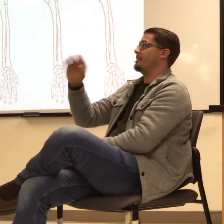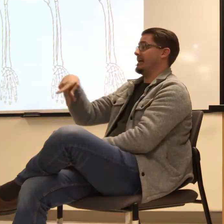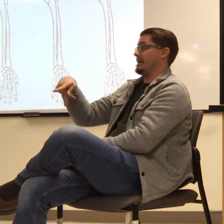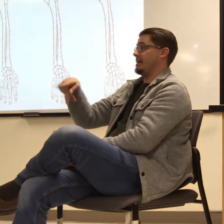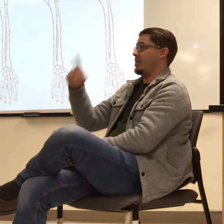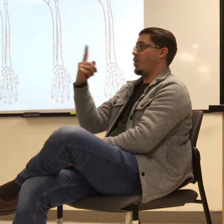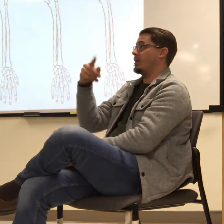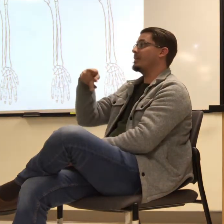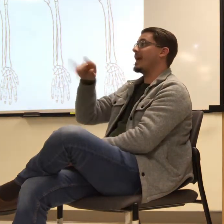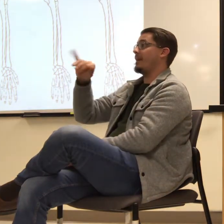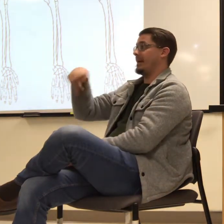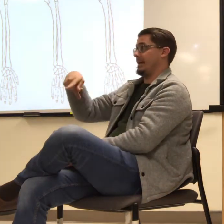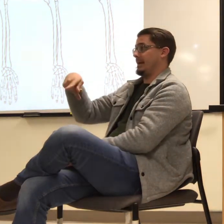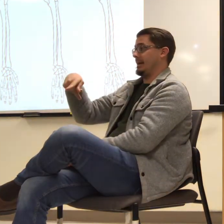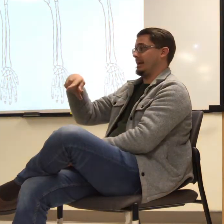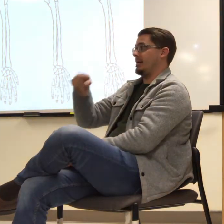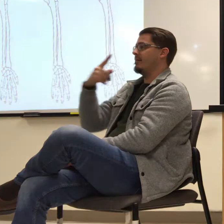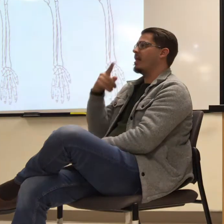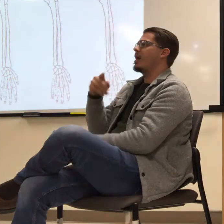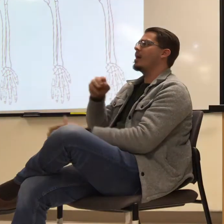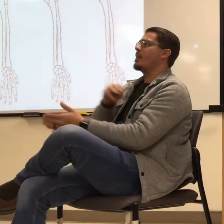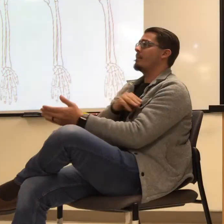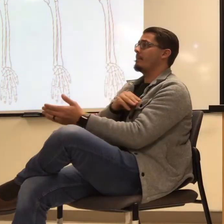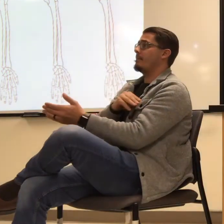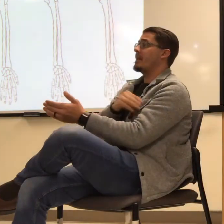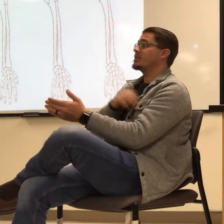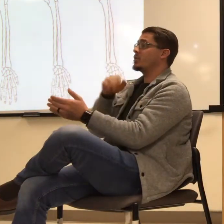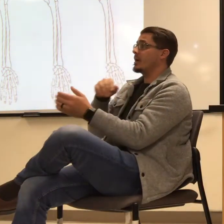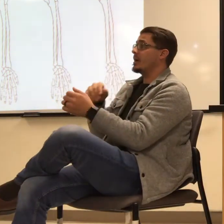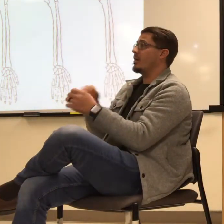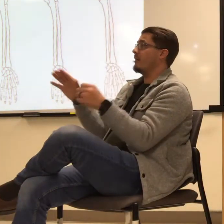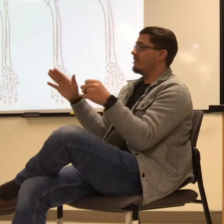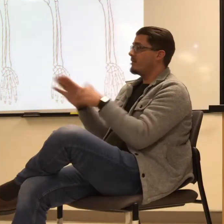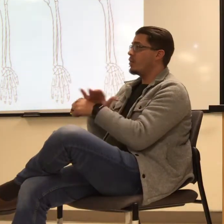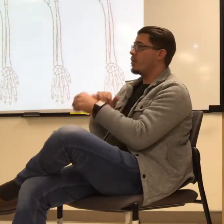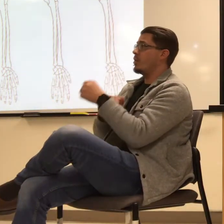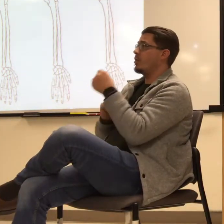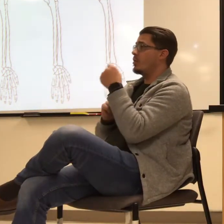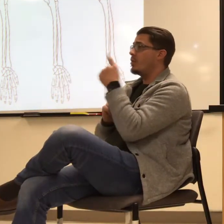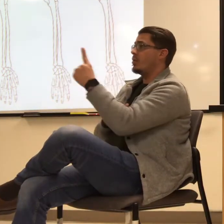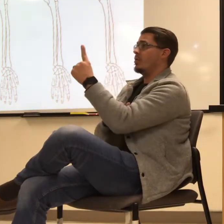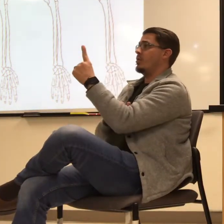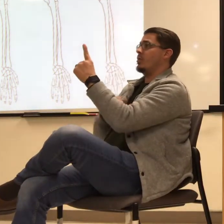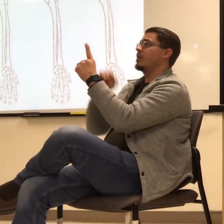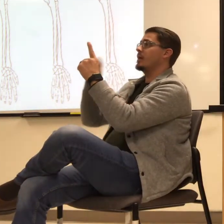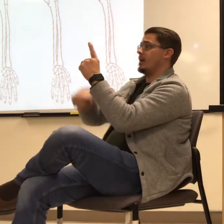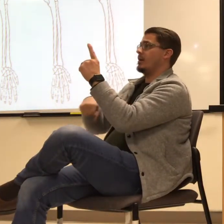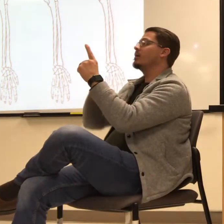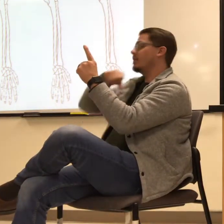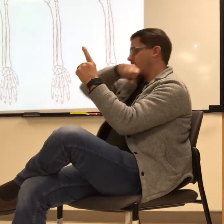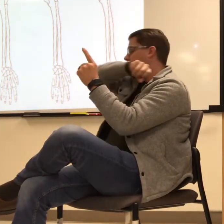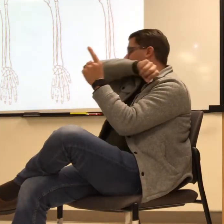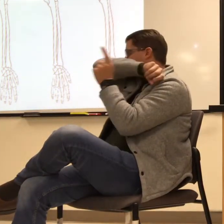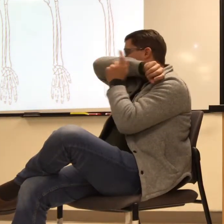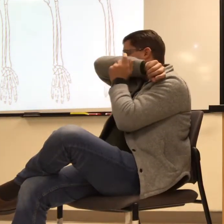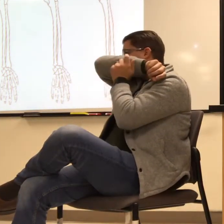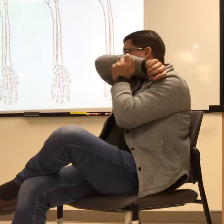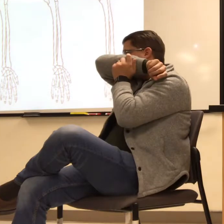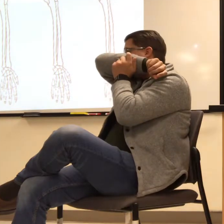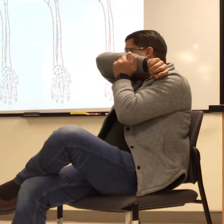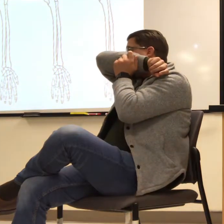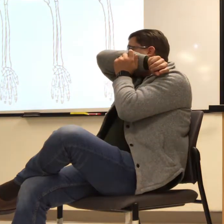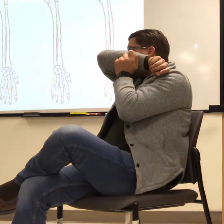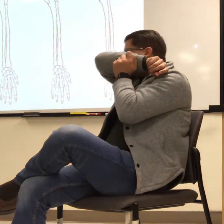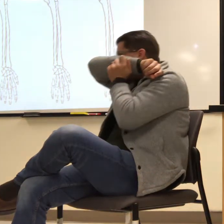saying for this muscle, it can extend all the way out, so you can completely straighten out your fingers, because it has a tendon that goes all the way to